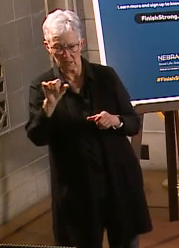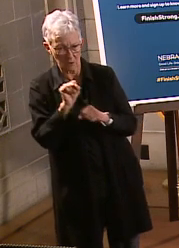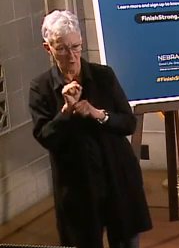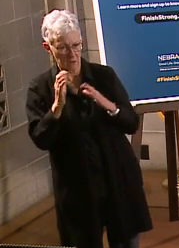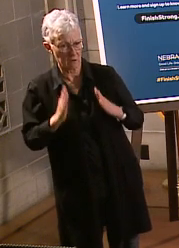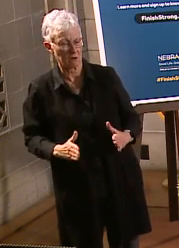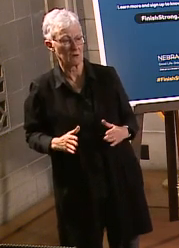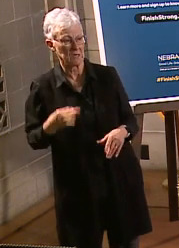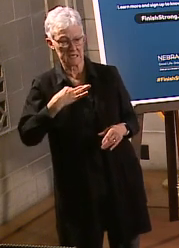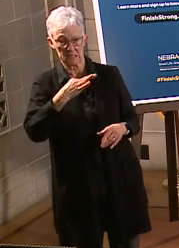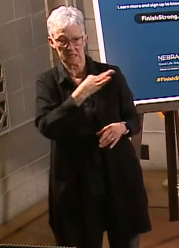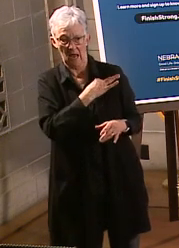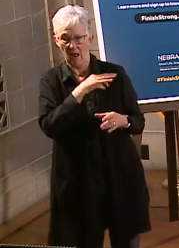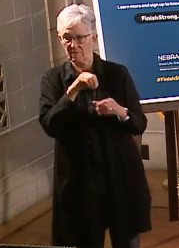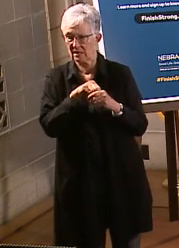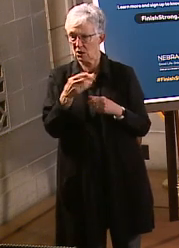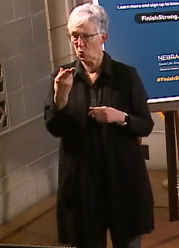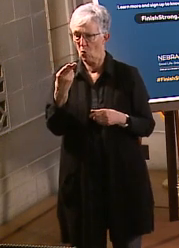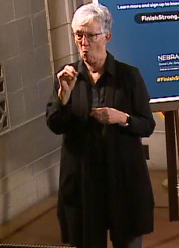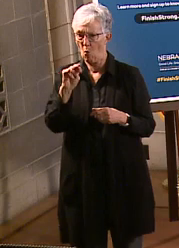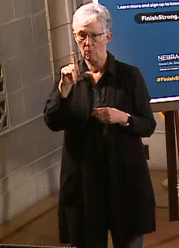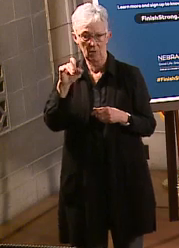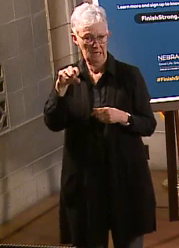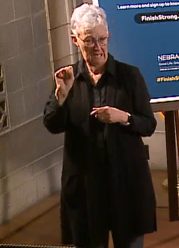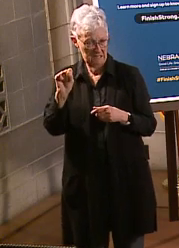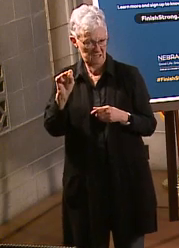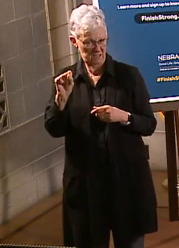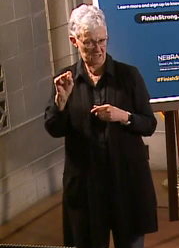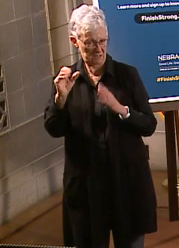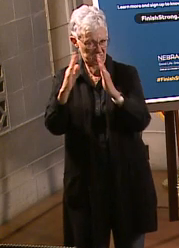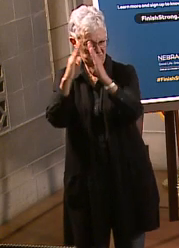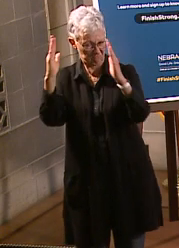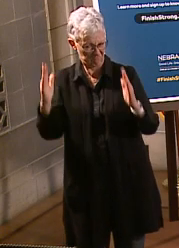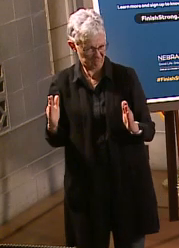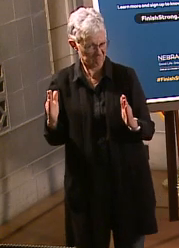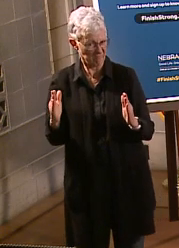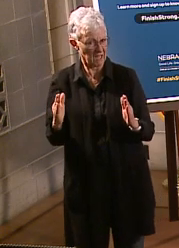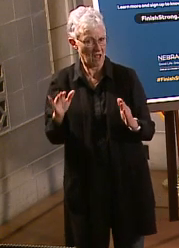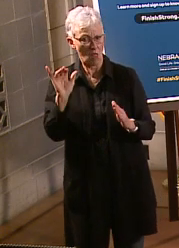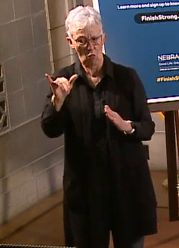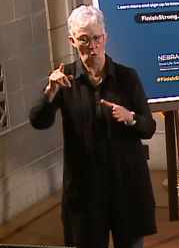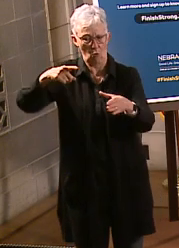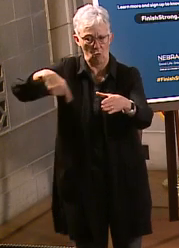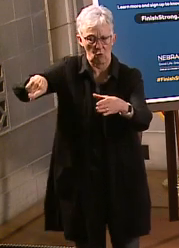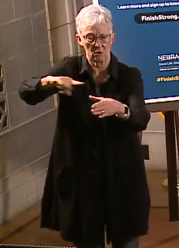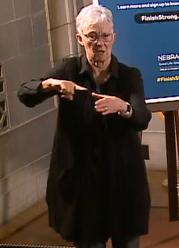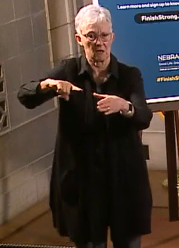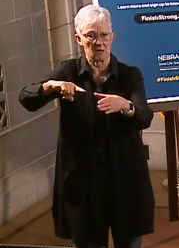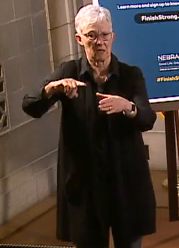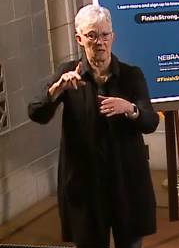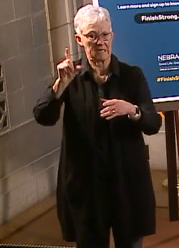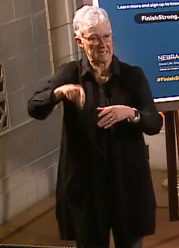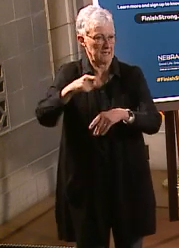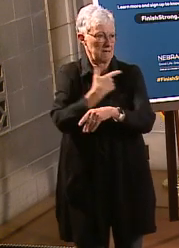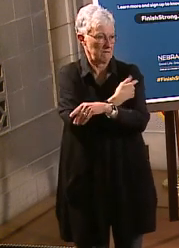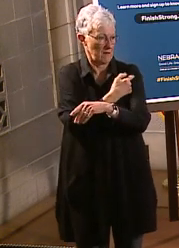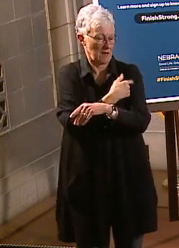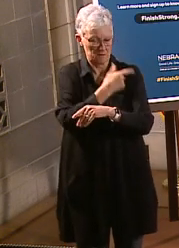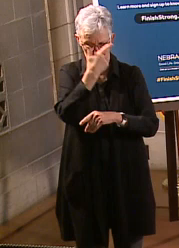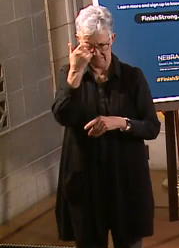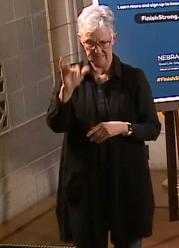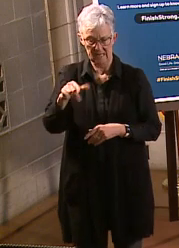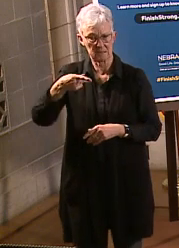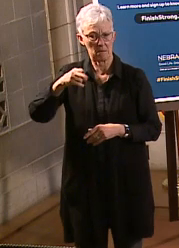homeless shelters, and so forth. Those folks are public safety issues. So we had some